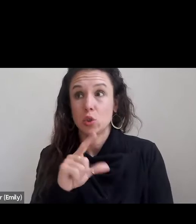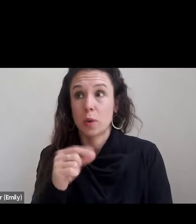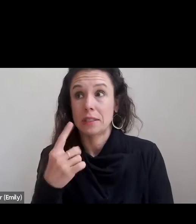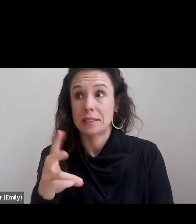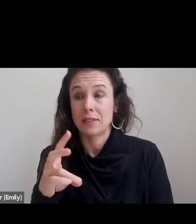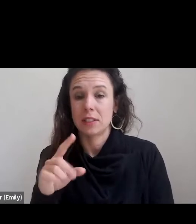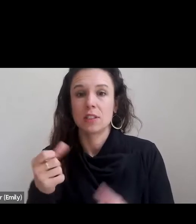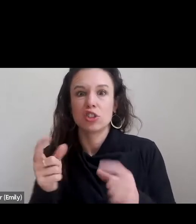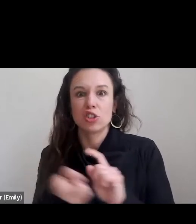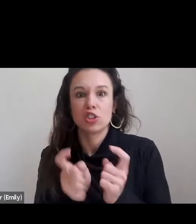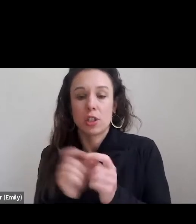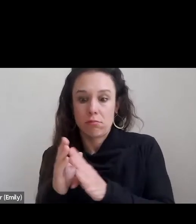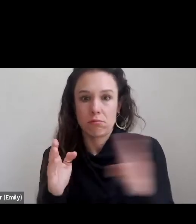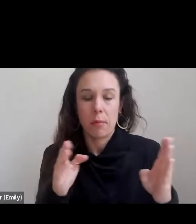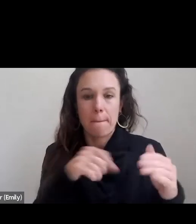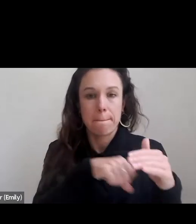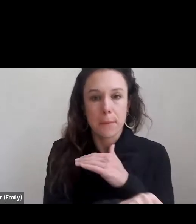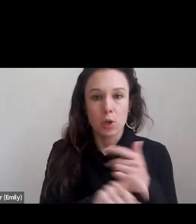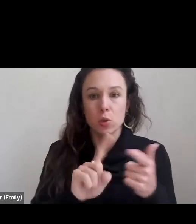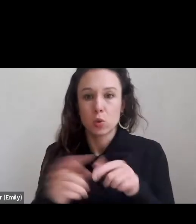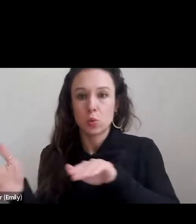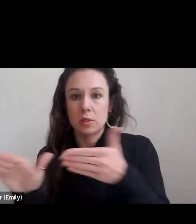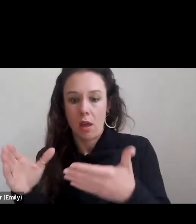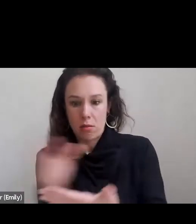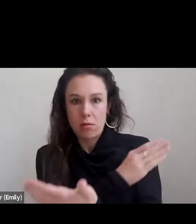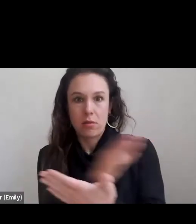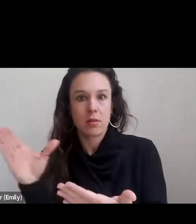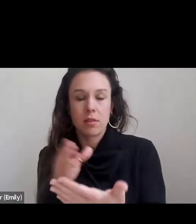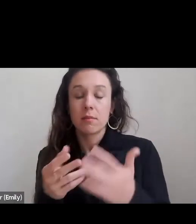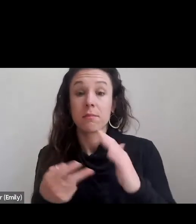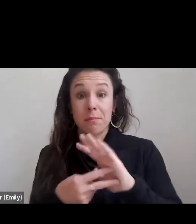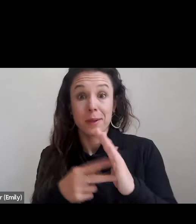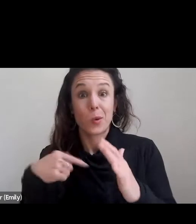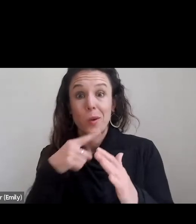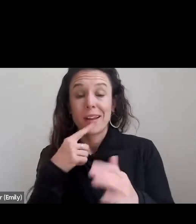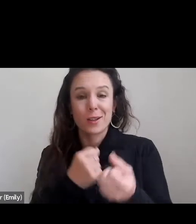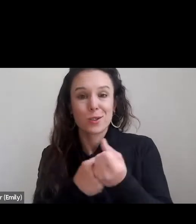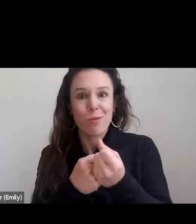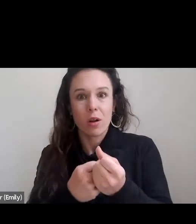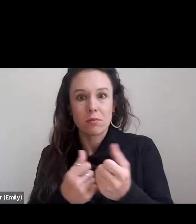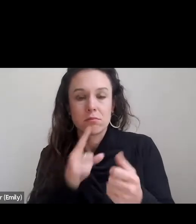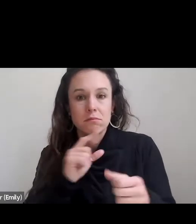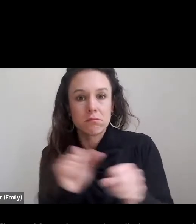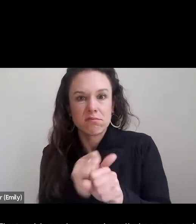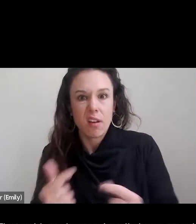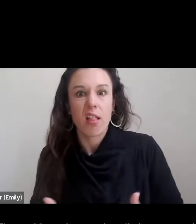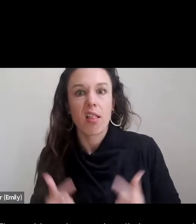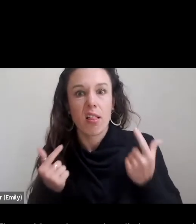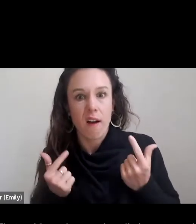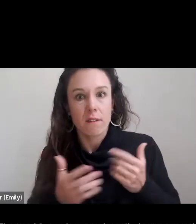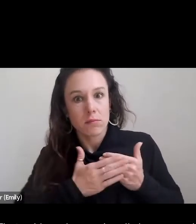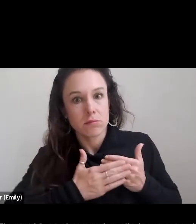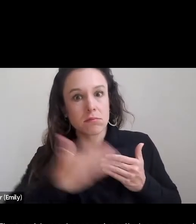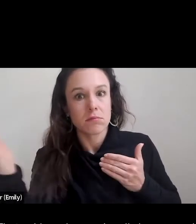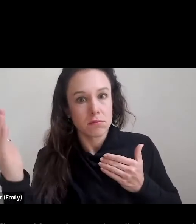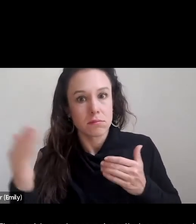we truly have a system where we can be supporting people over a lifespan. That said,